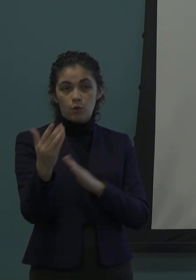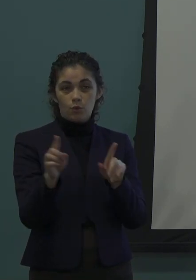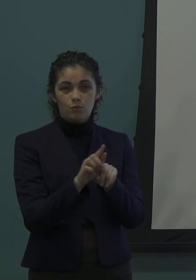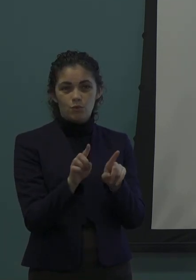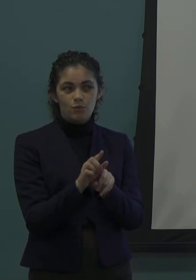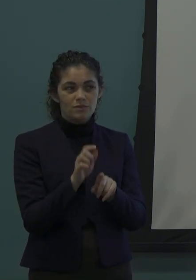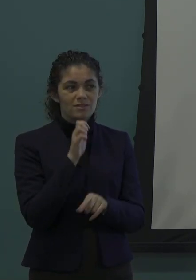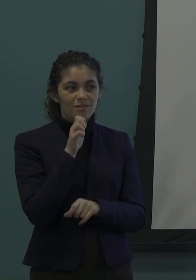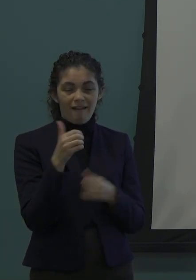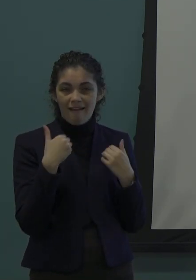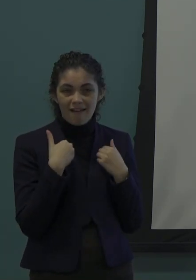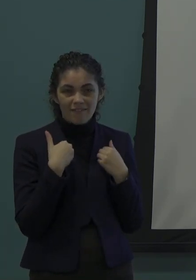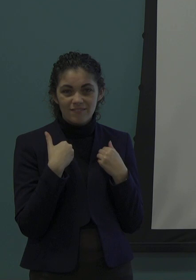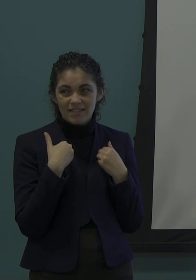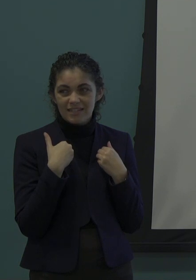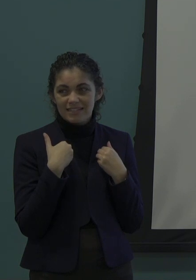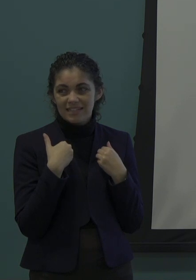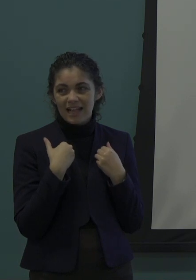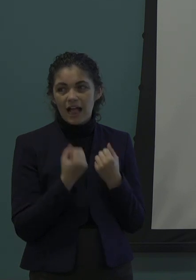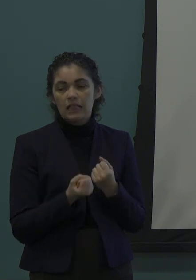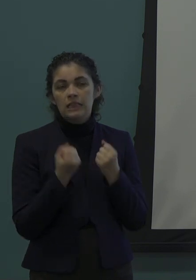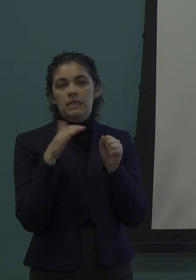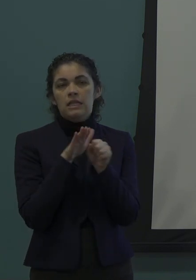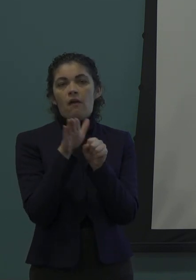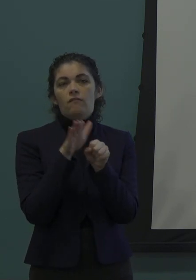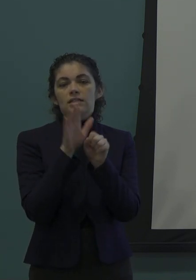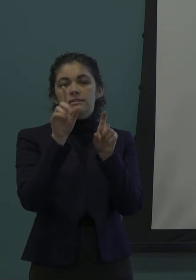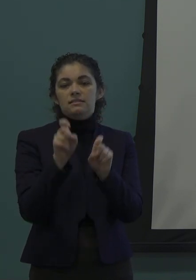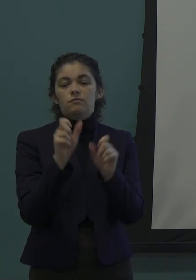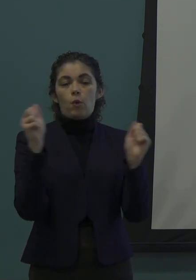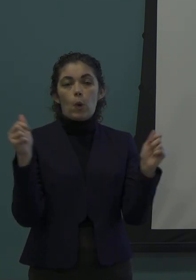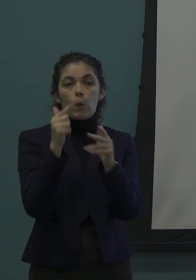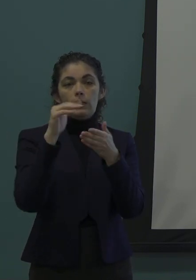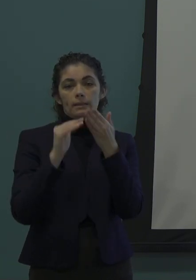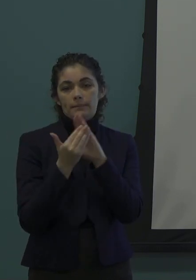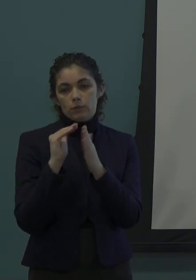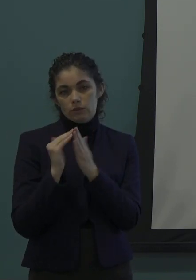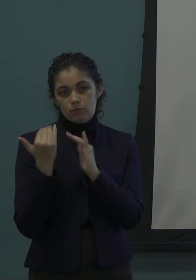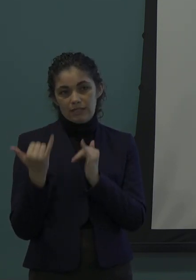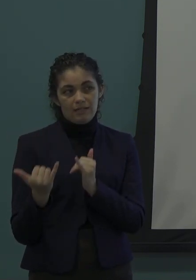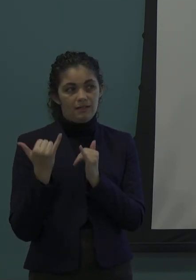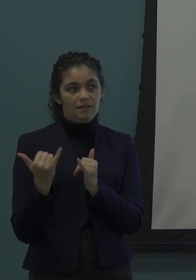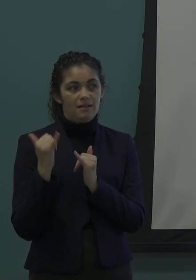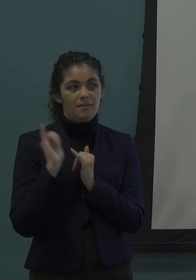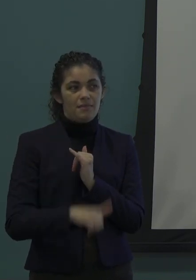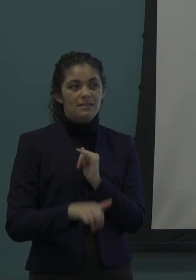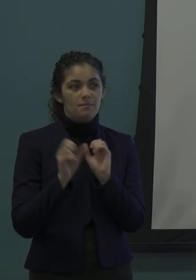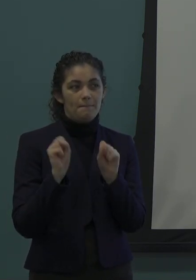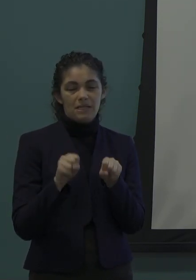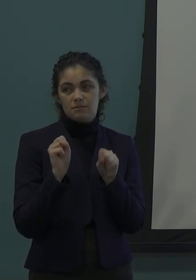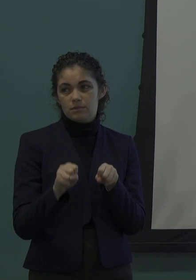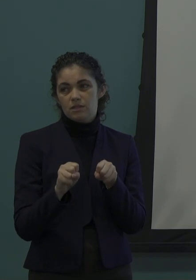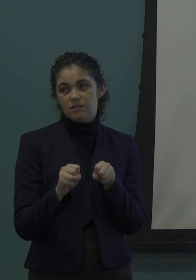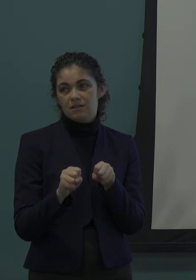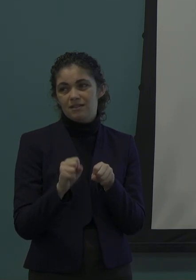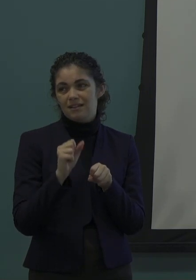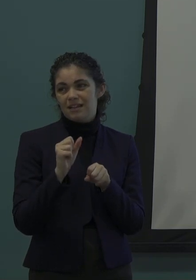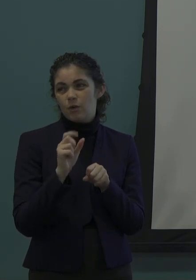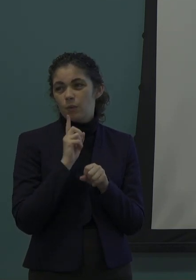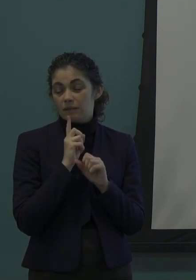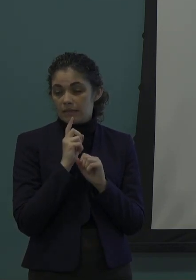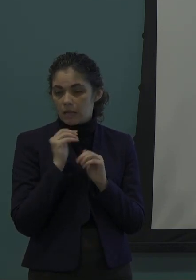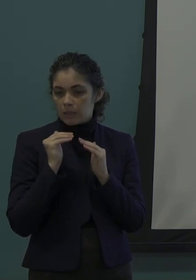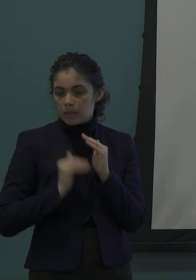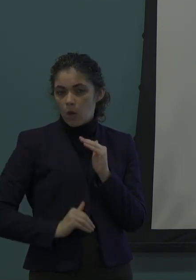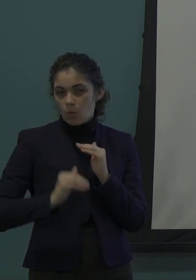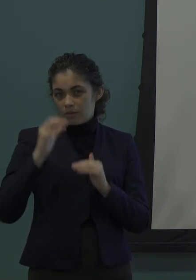we don't have significant testing across the community right now. So this likely represents an underestimation